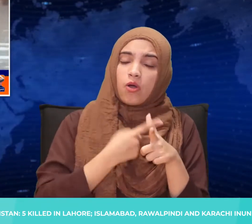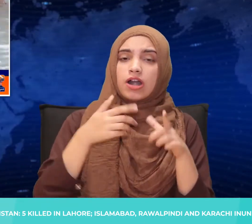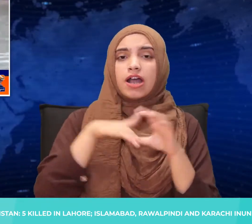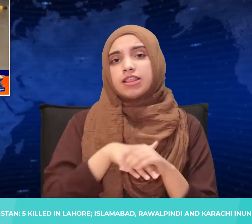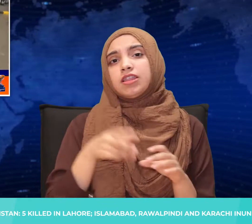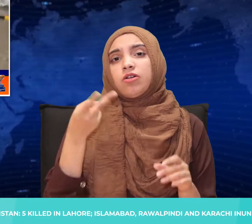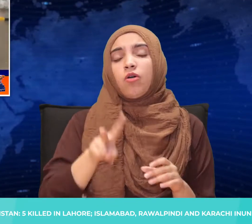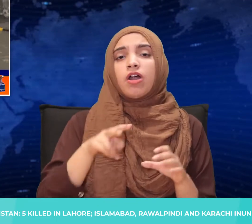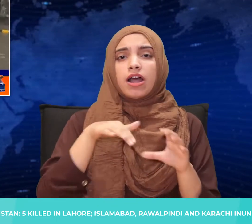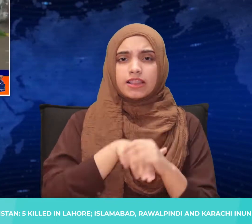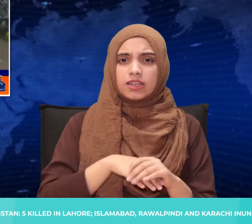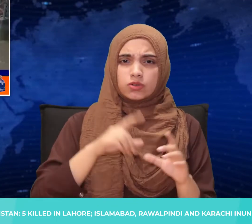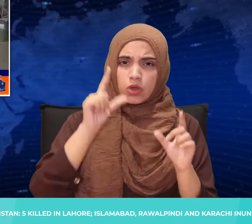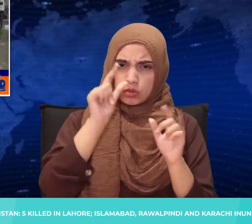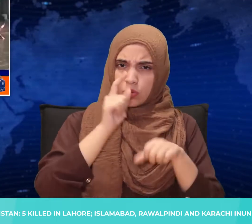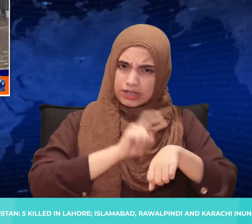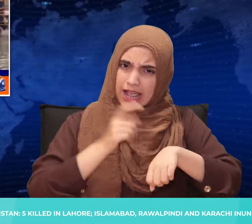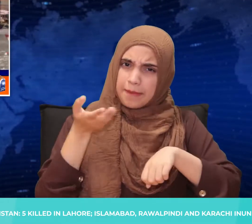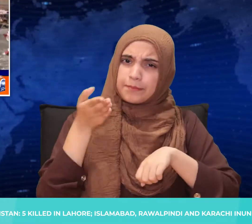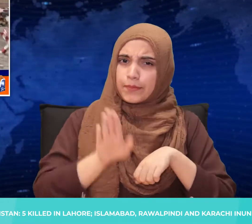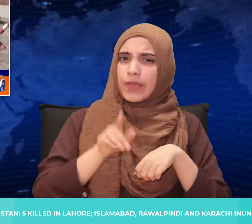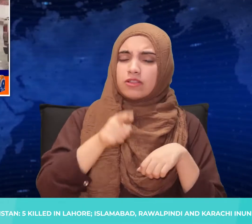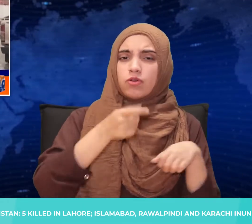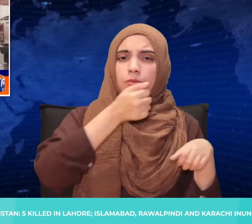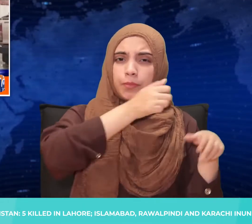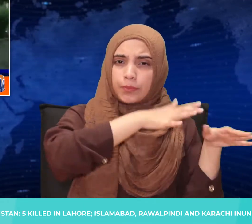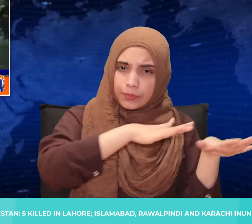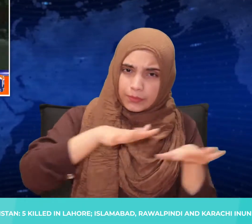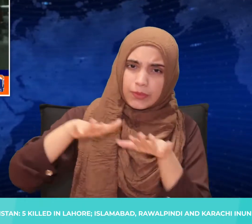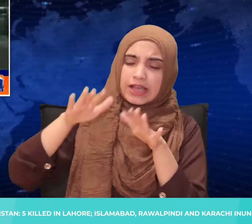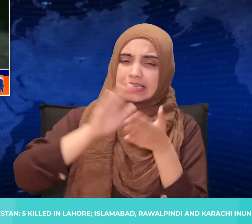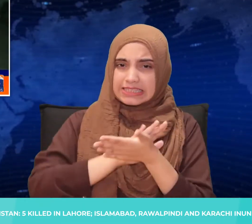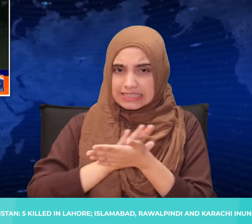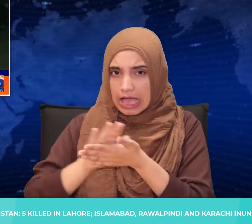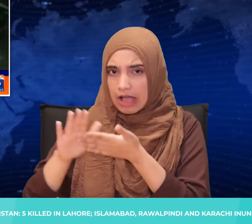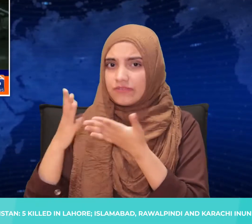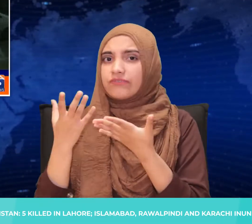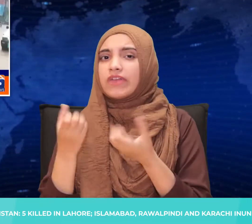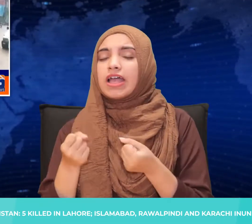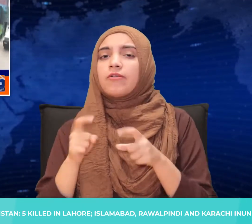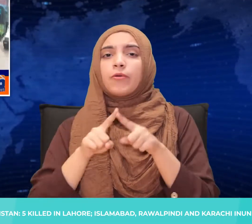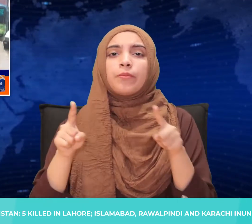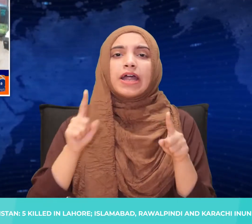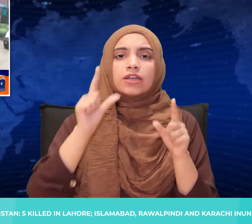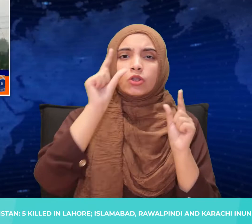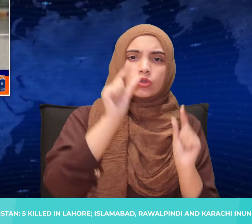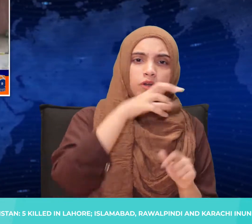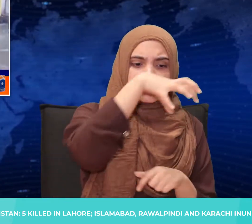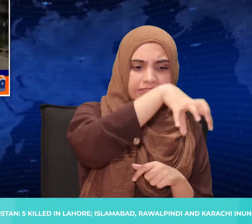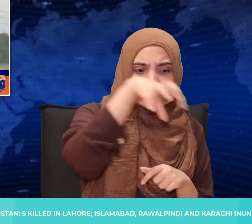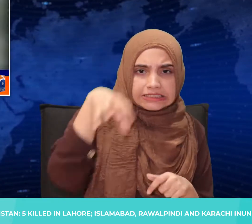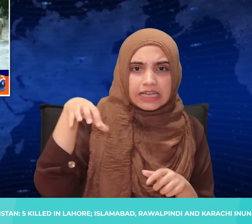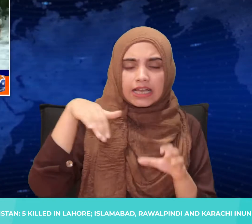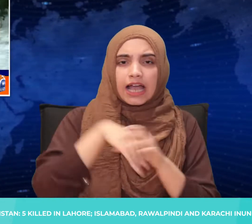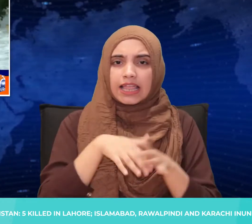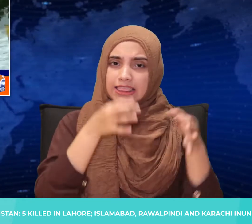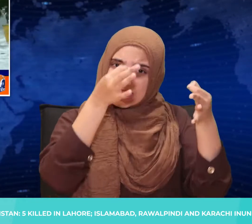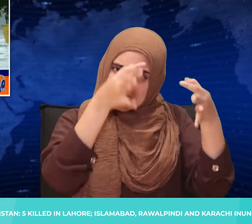cleared in most of the city soon after it stopped pouring, except for the low-lying spots where